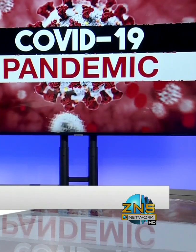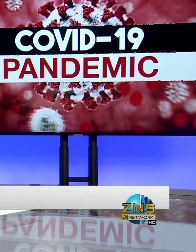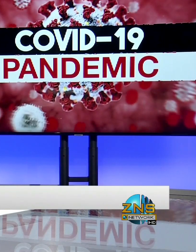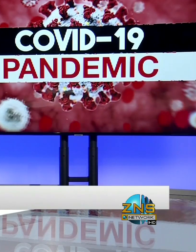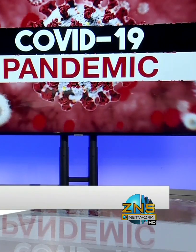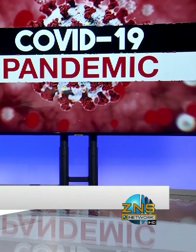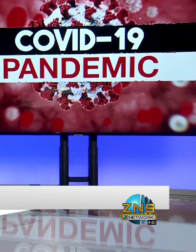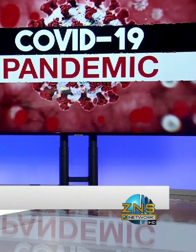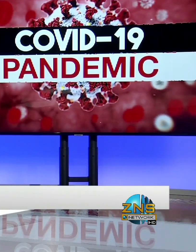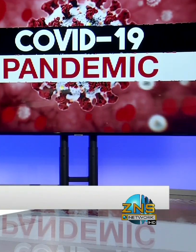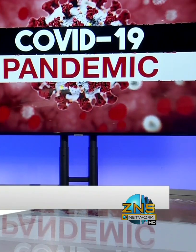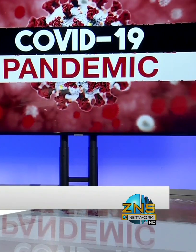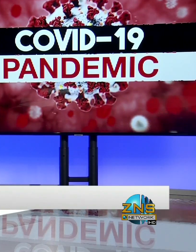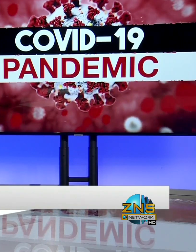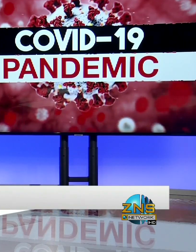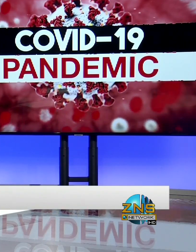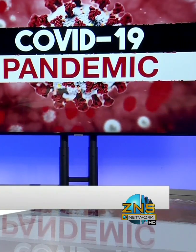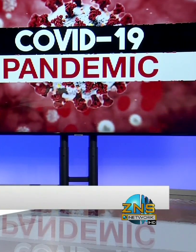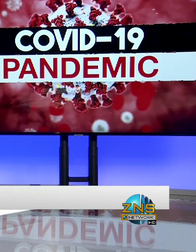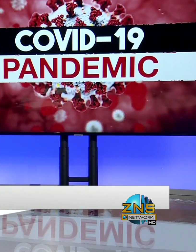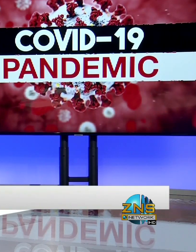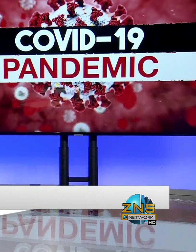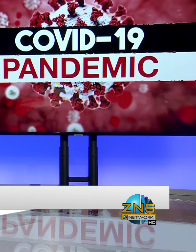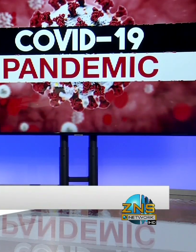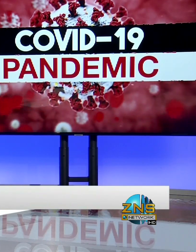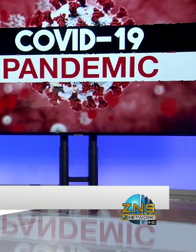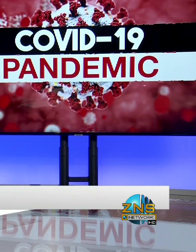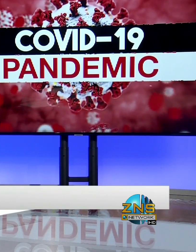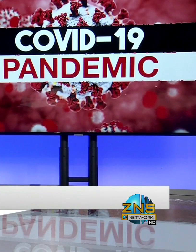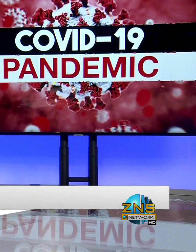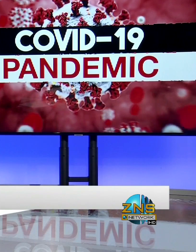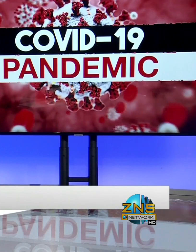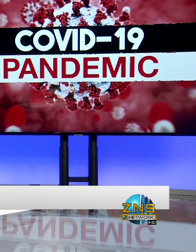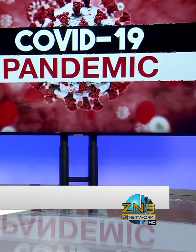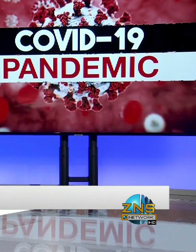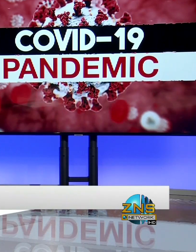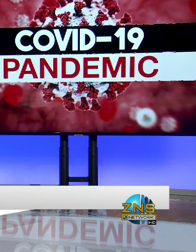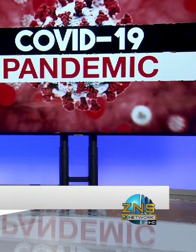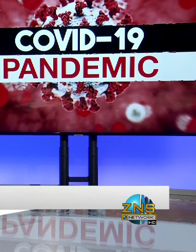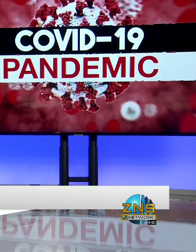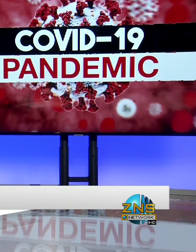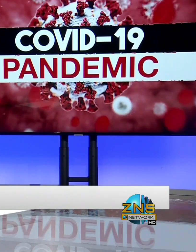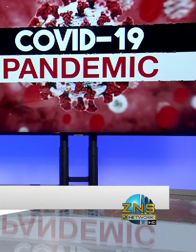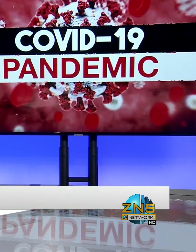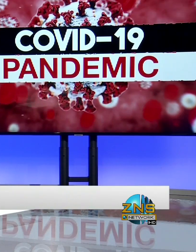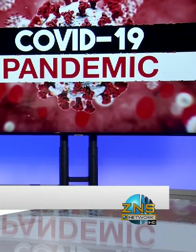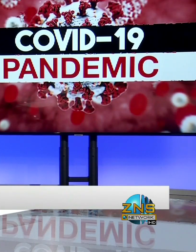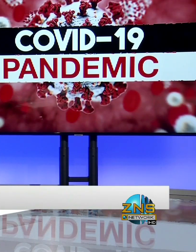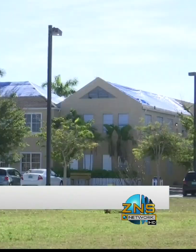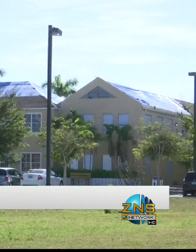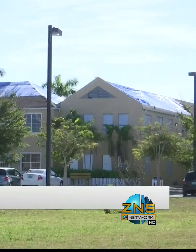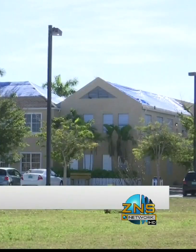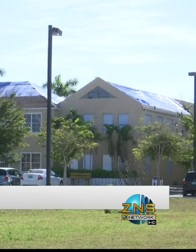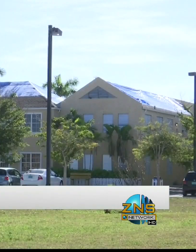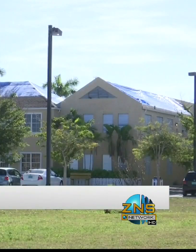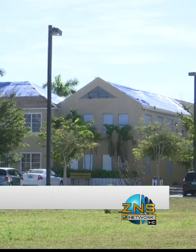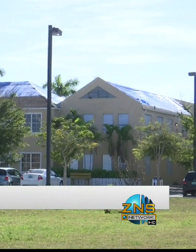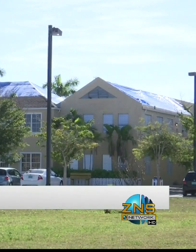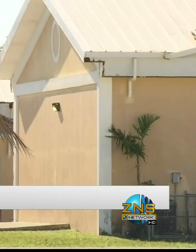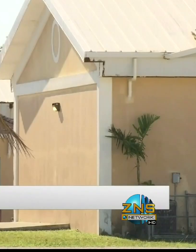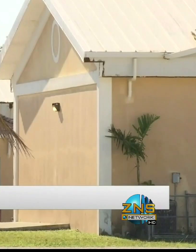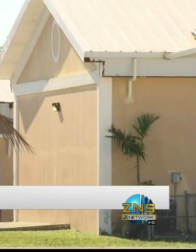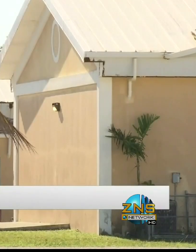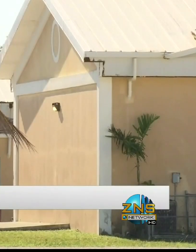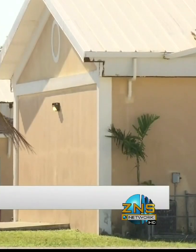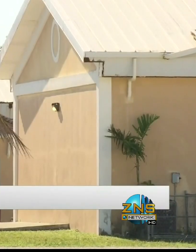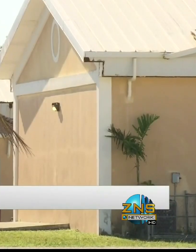Now, Ivan Butler also spoke with us earlier about the closure of schools. Most of the public school